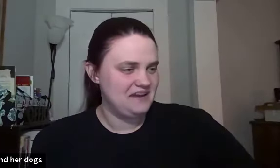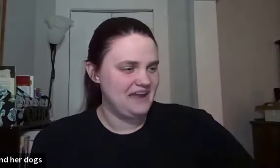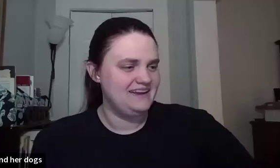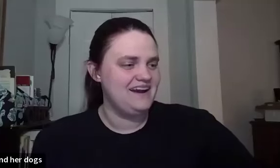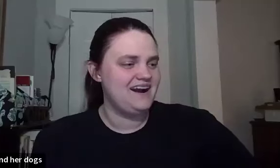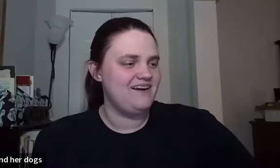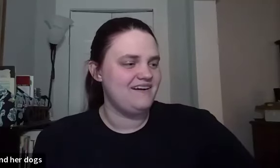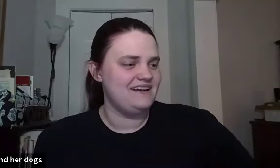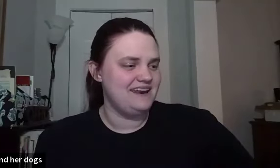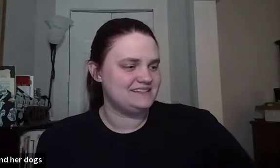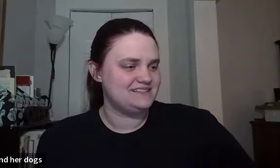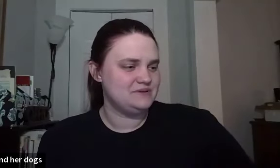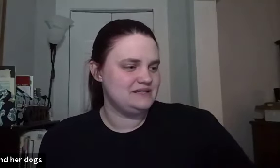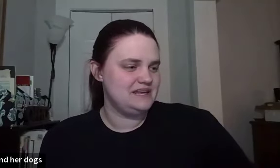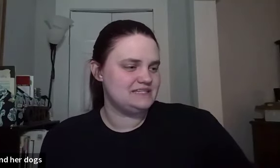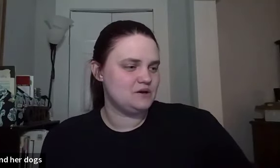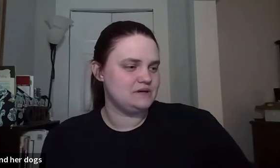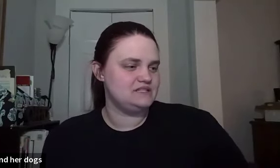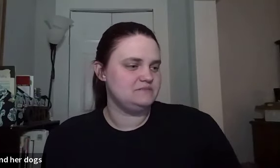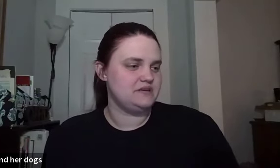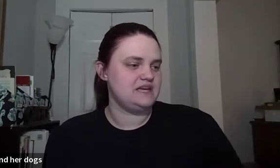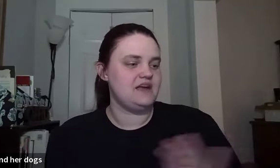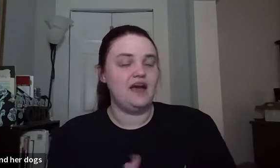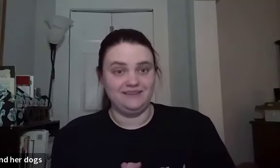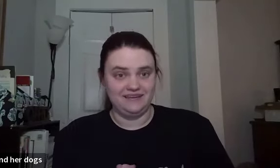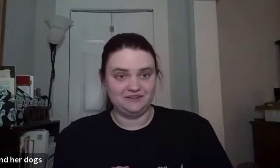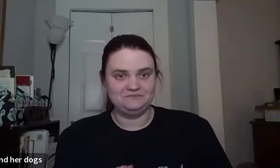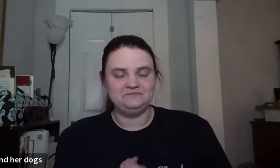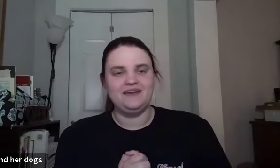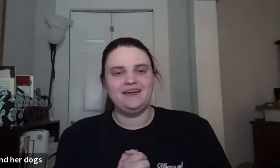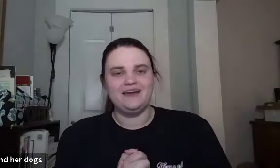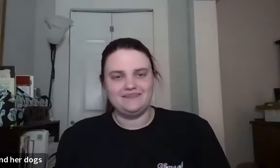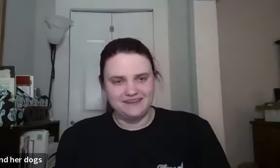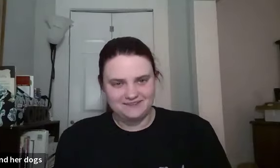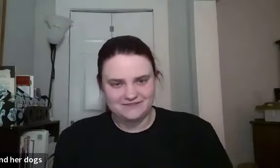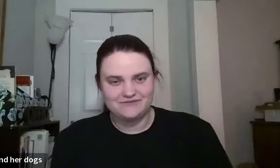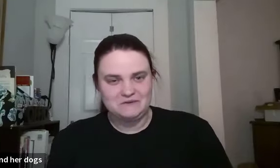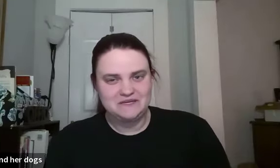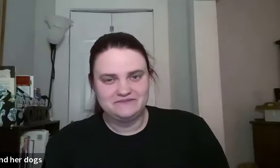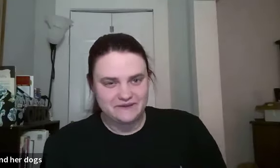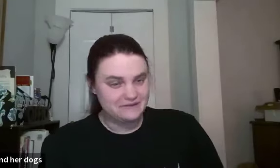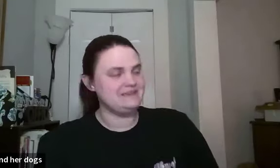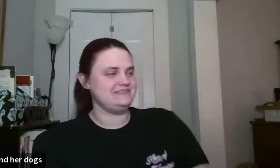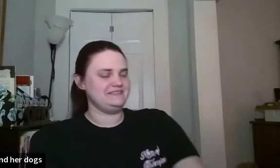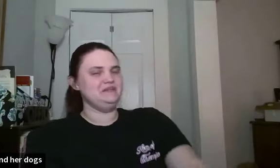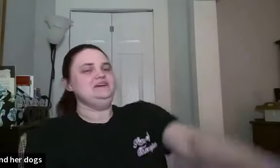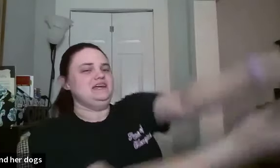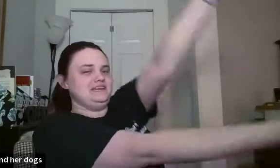Okay. Our next one is going to be alligator. Alligator is very, very easy. It